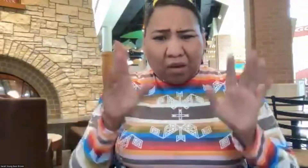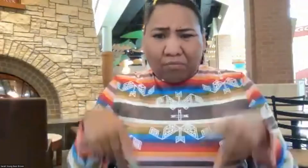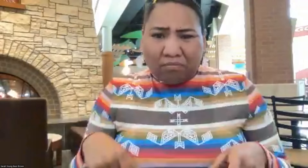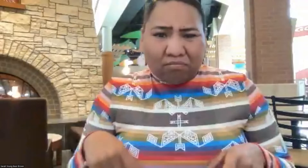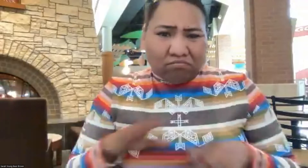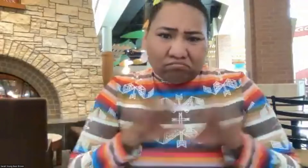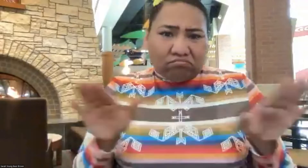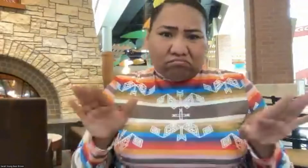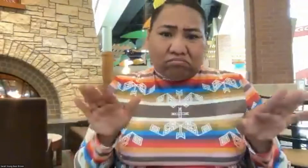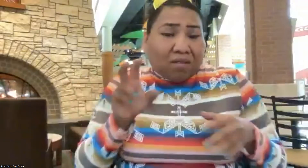much work,